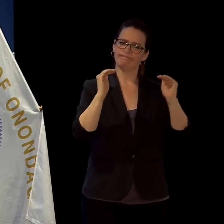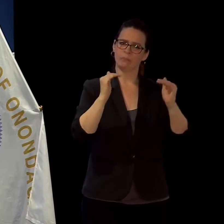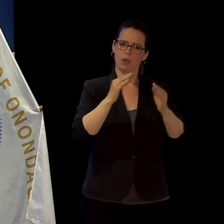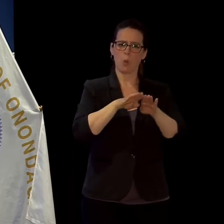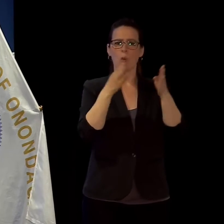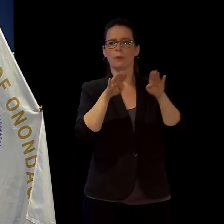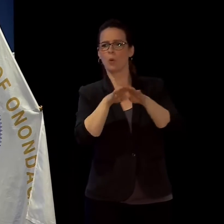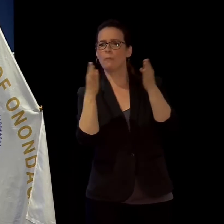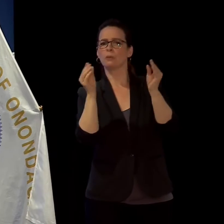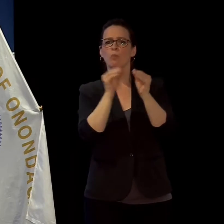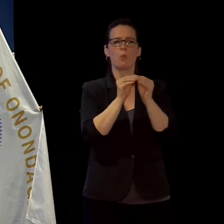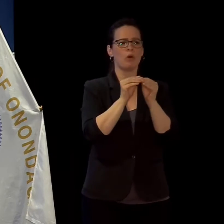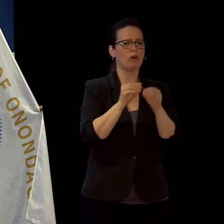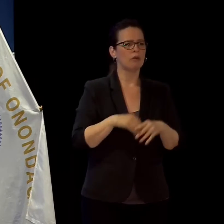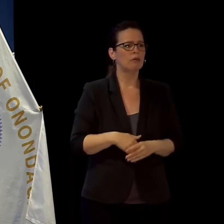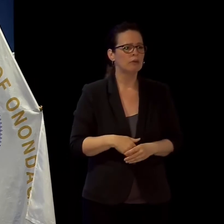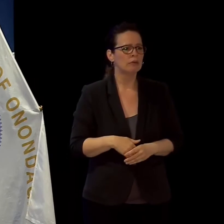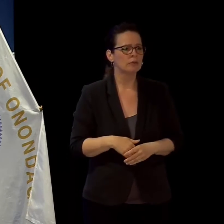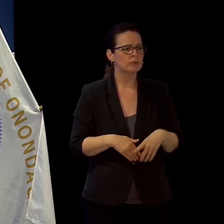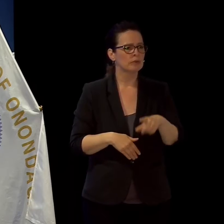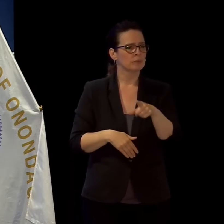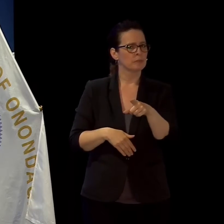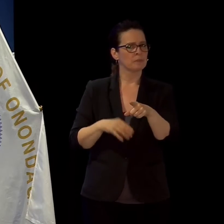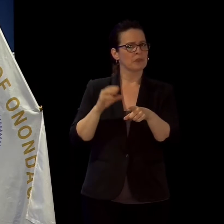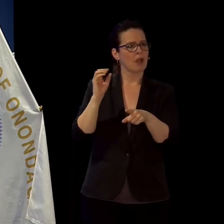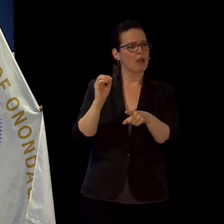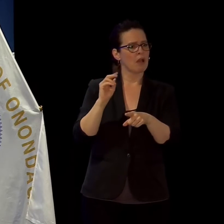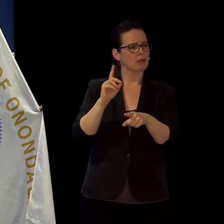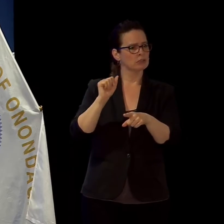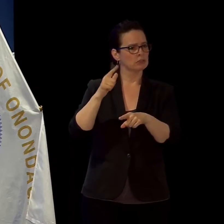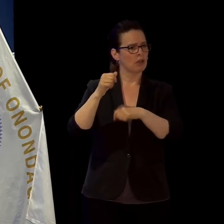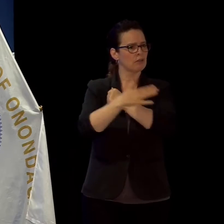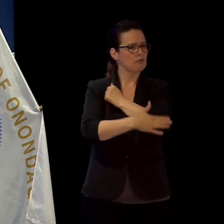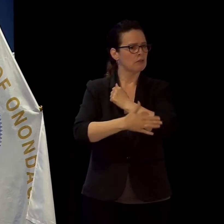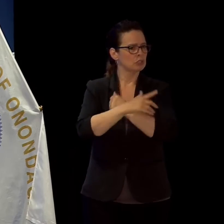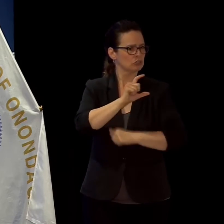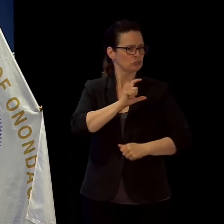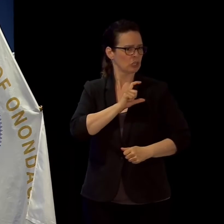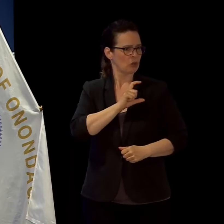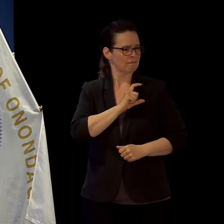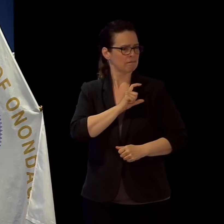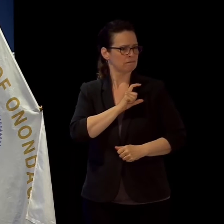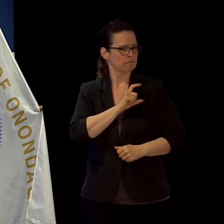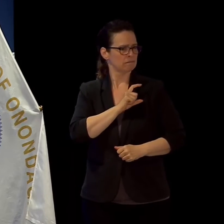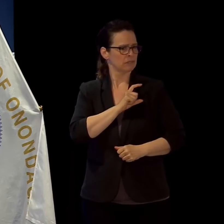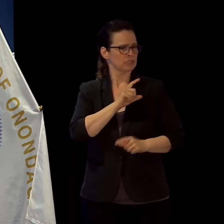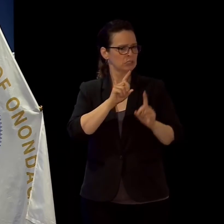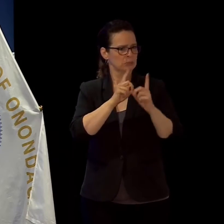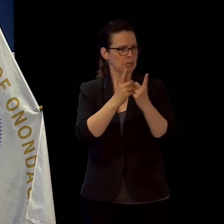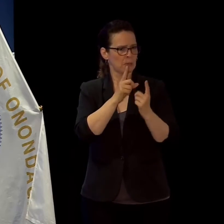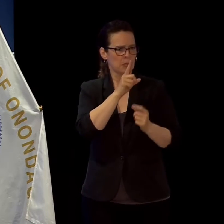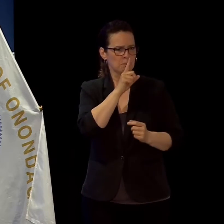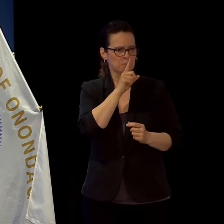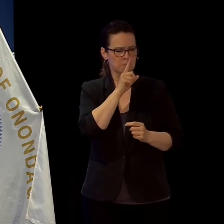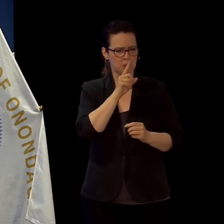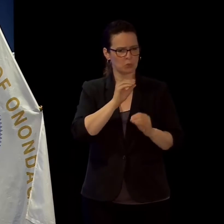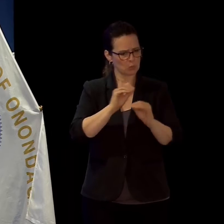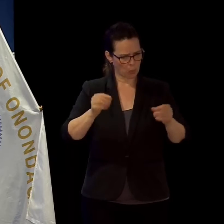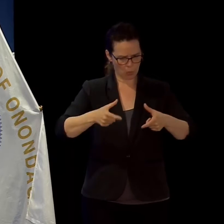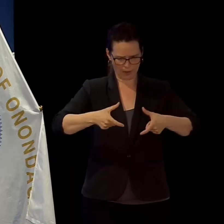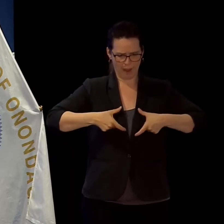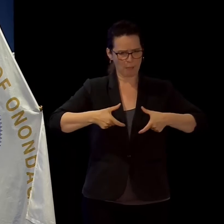Onondaga County Sheriff's deputies do not wear body cameras. With the new influx of government money, has there been any thought put into